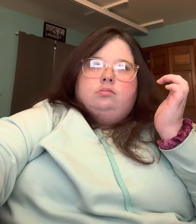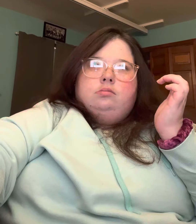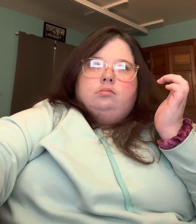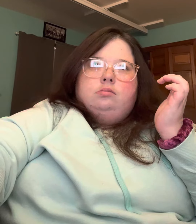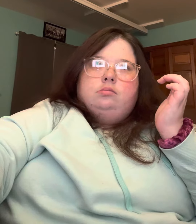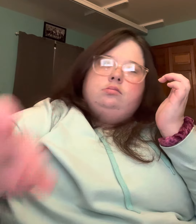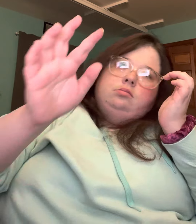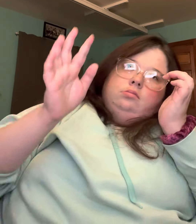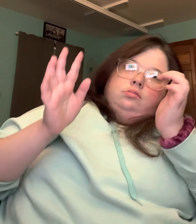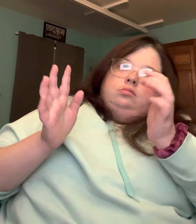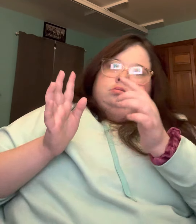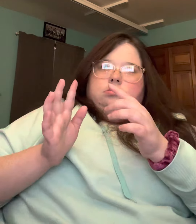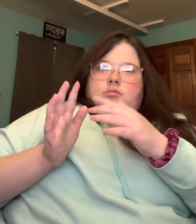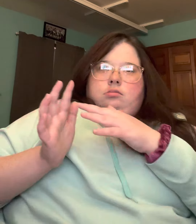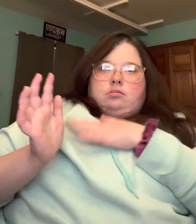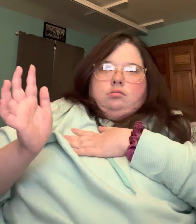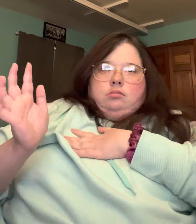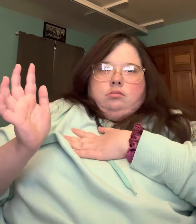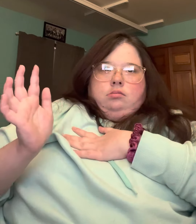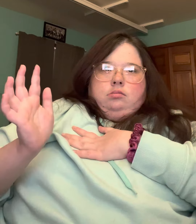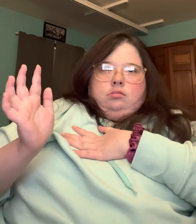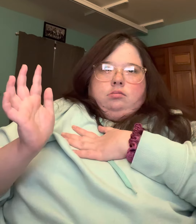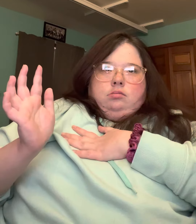name. My